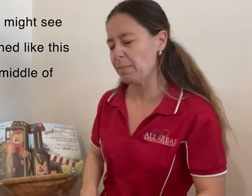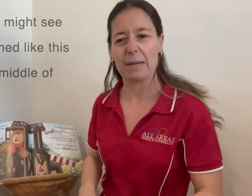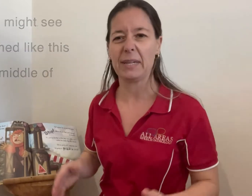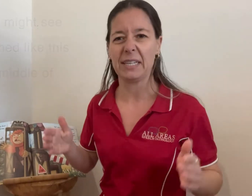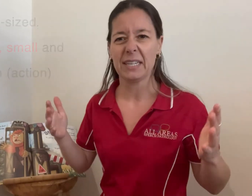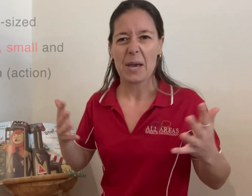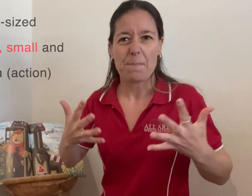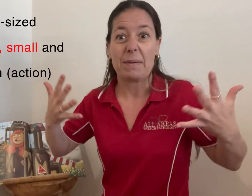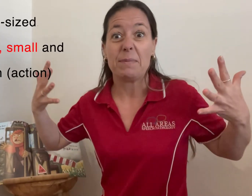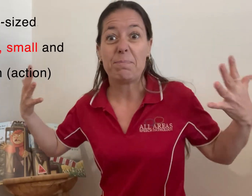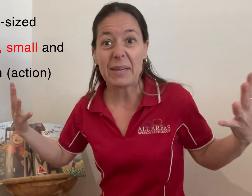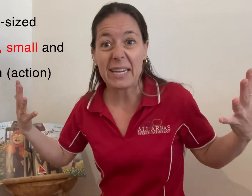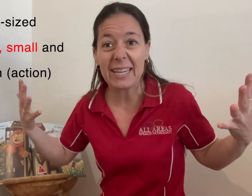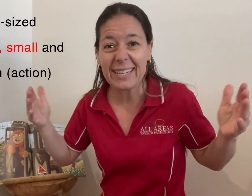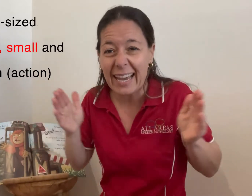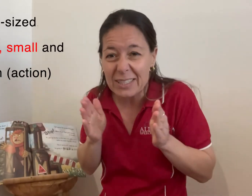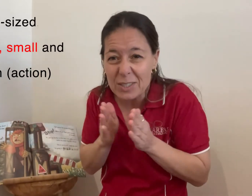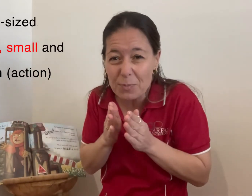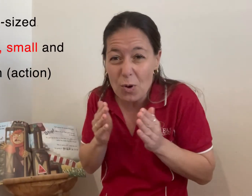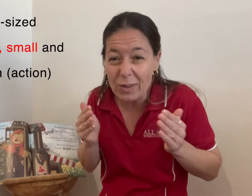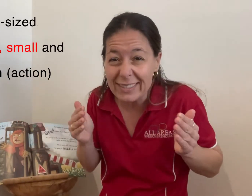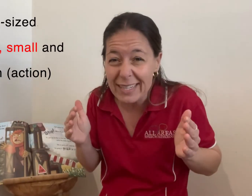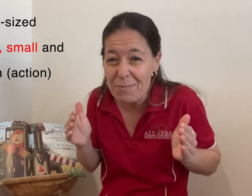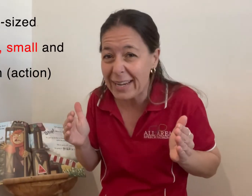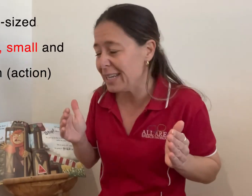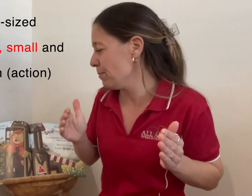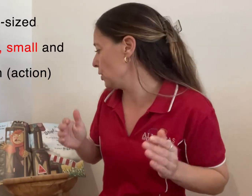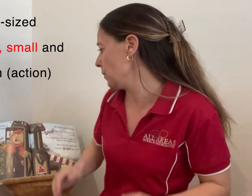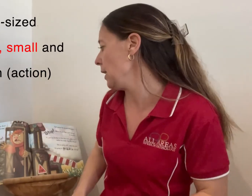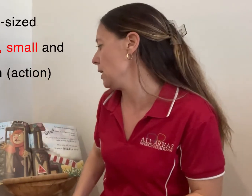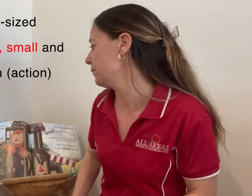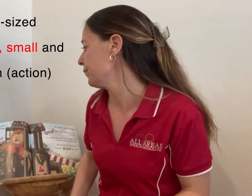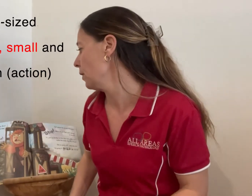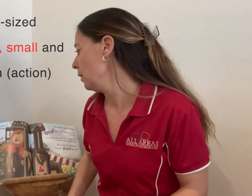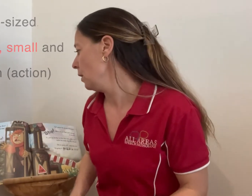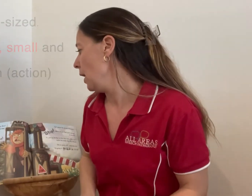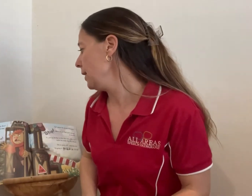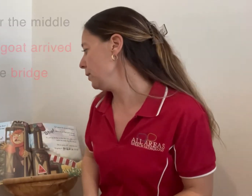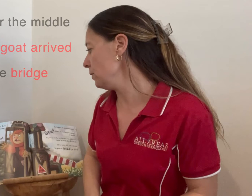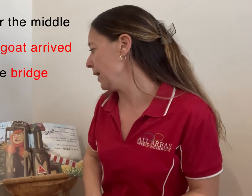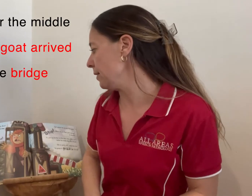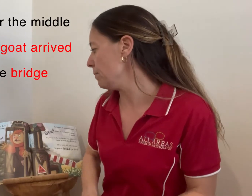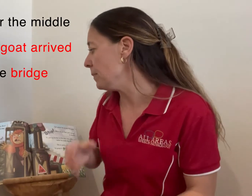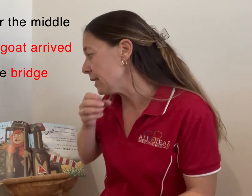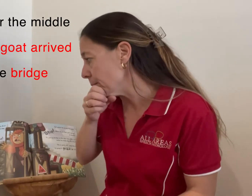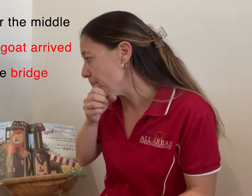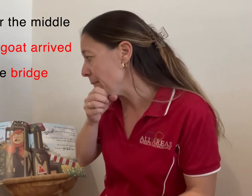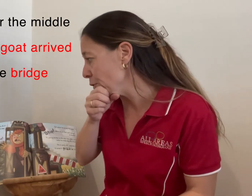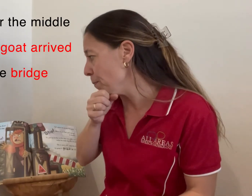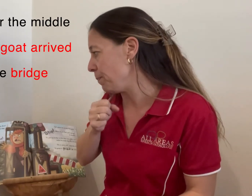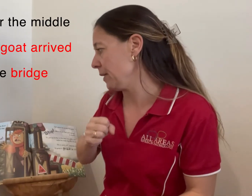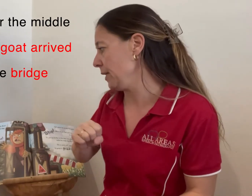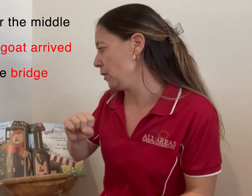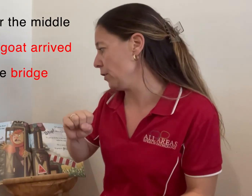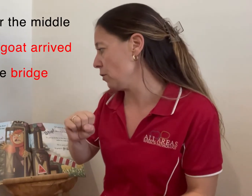maybe big and small and somewhere in between. A little later, the middle Billy Goat